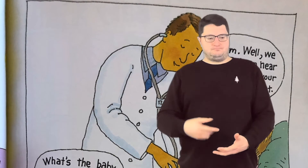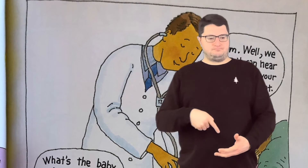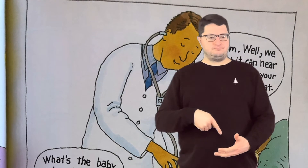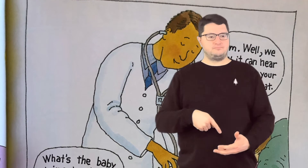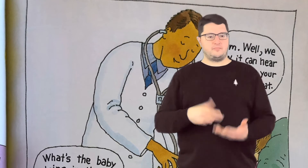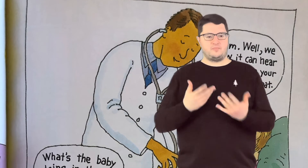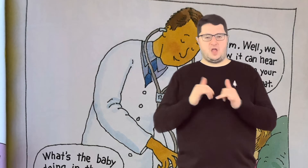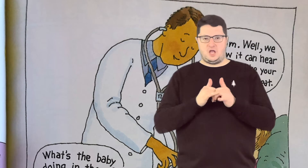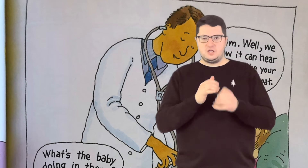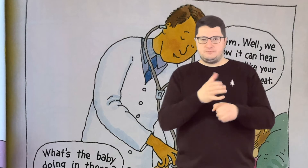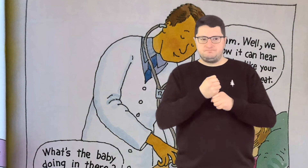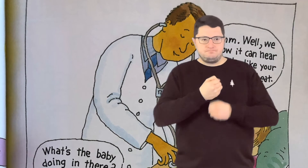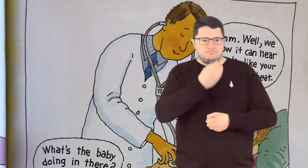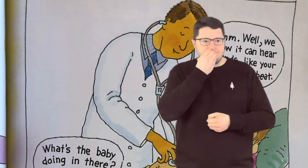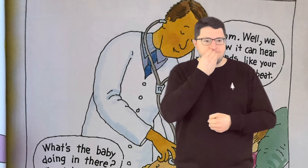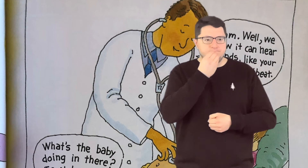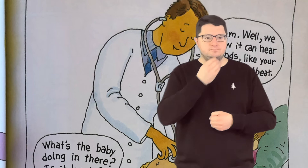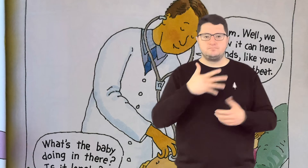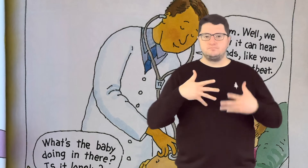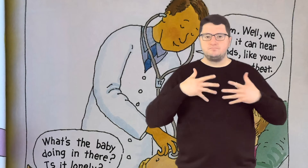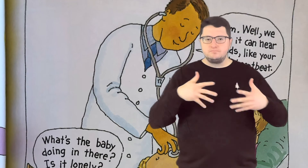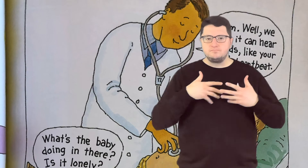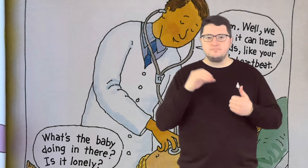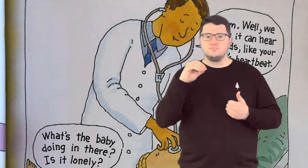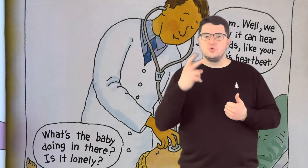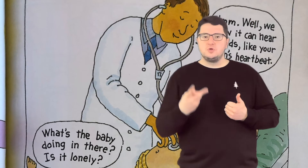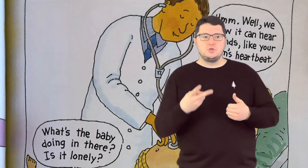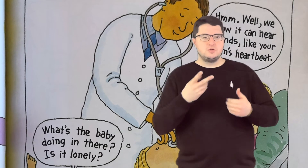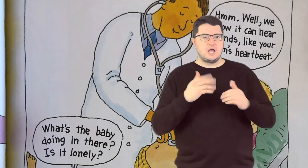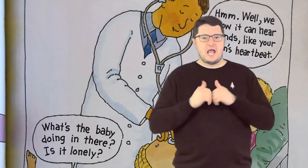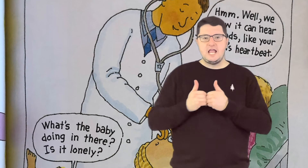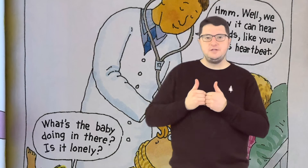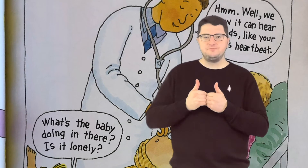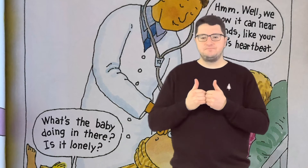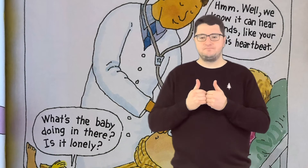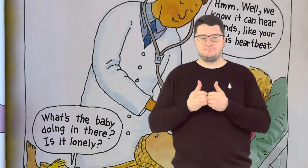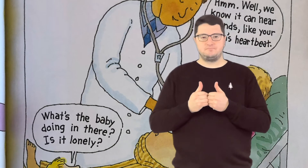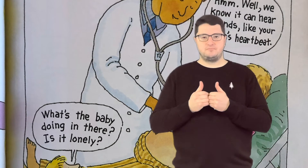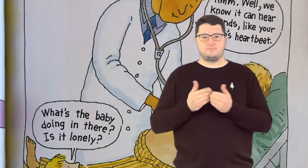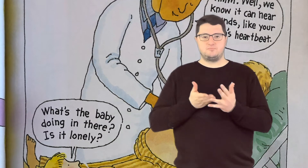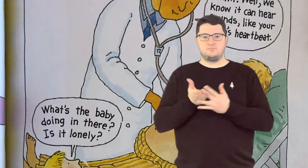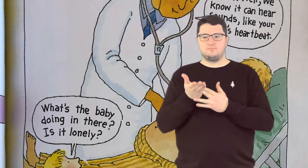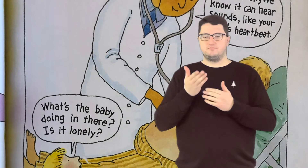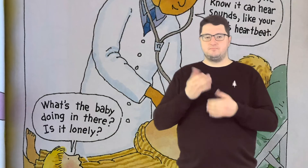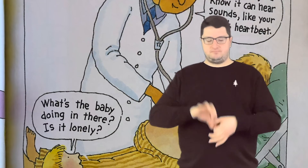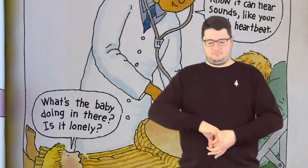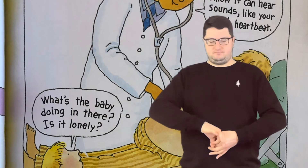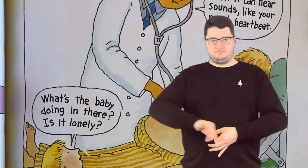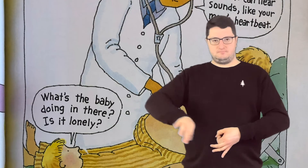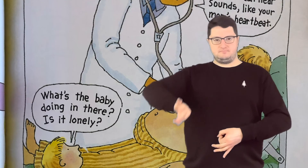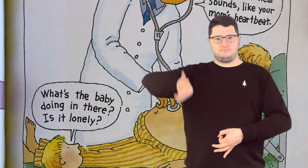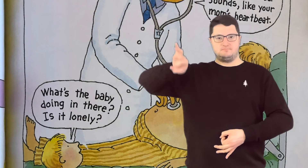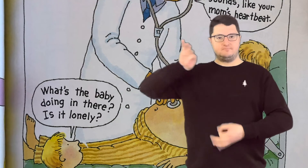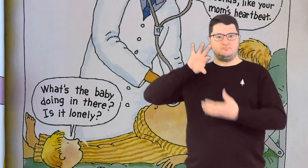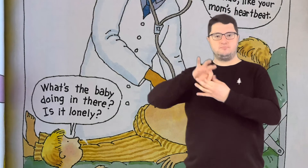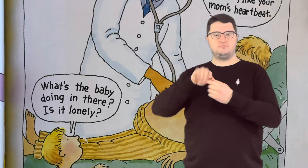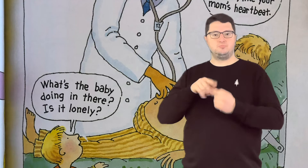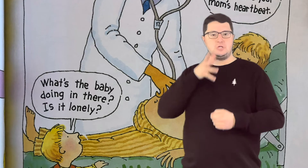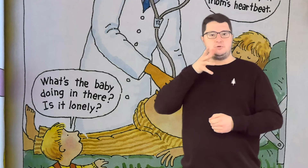Food and oxygen flow from the mother to the fetus through a flexible tube called the umbilical cord. Back through